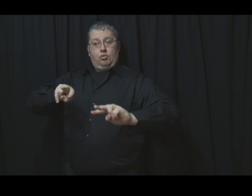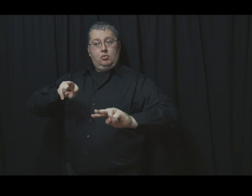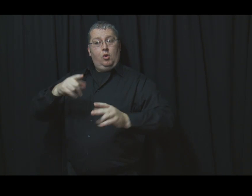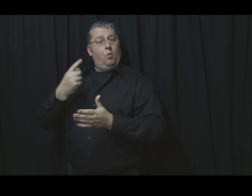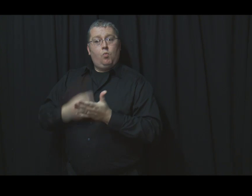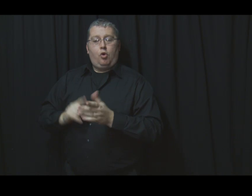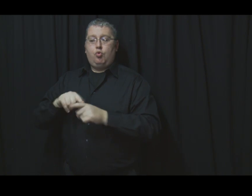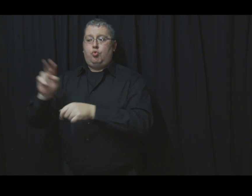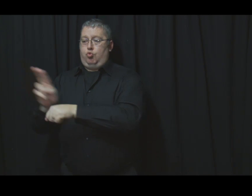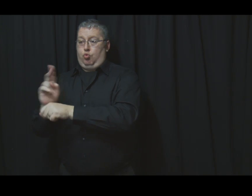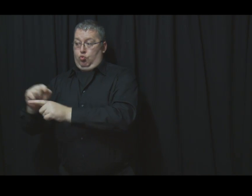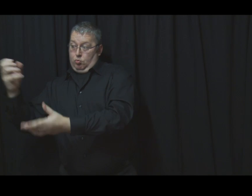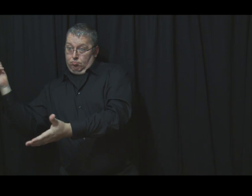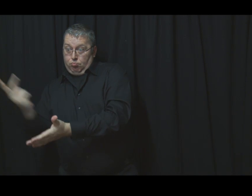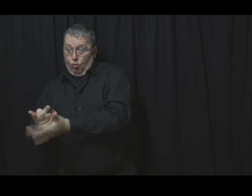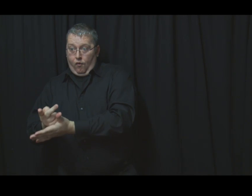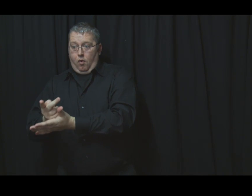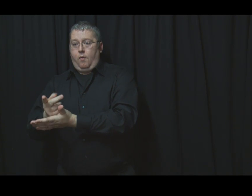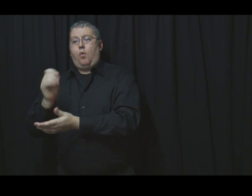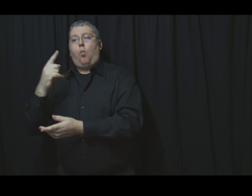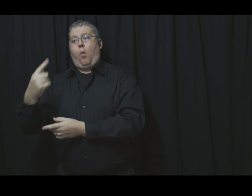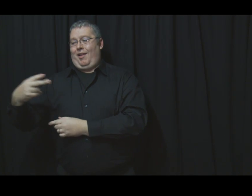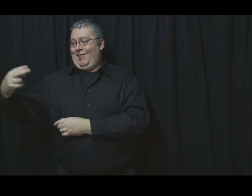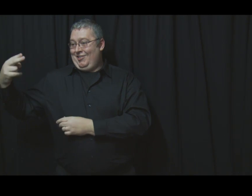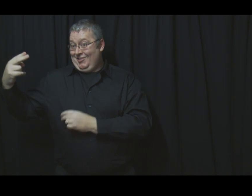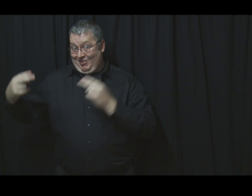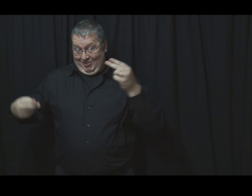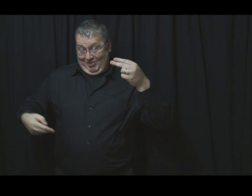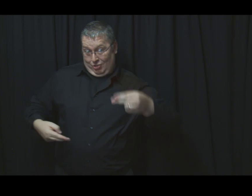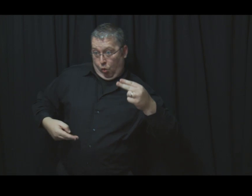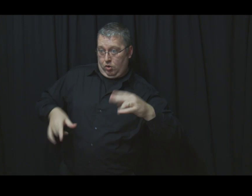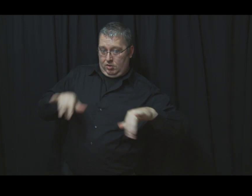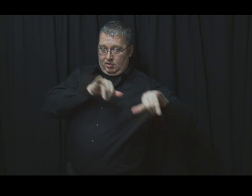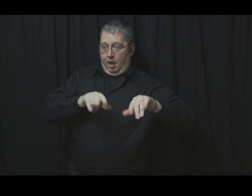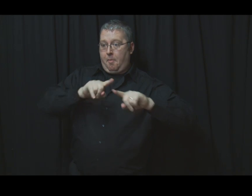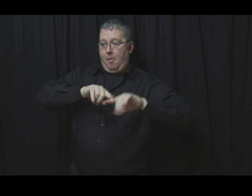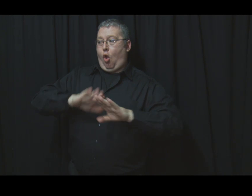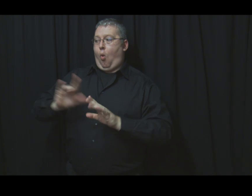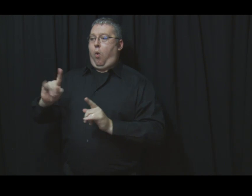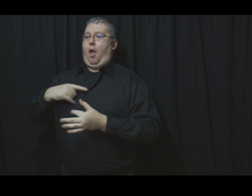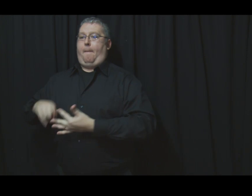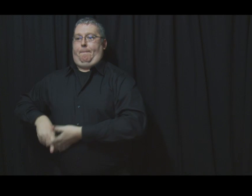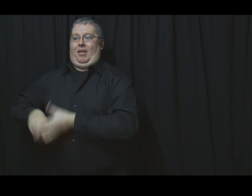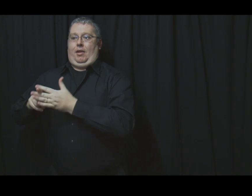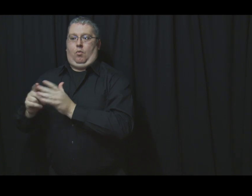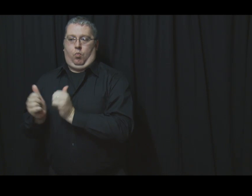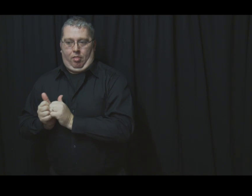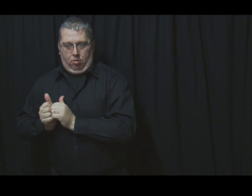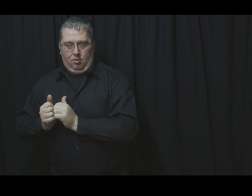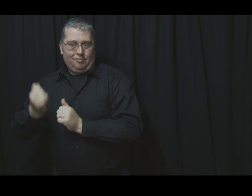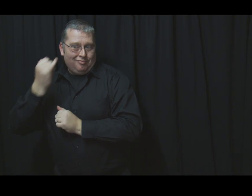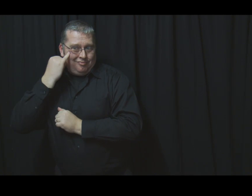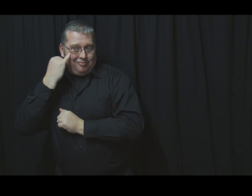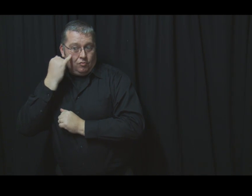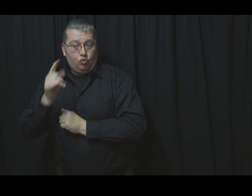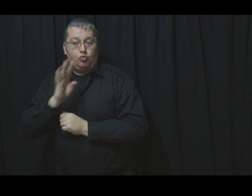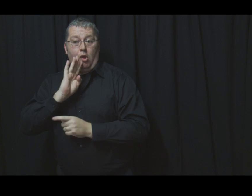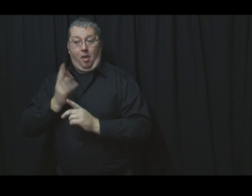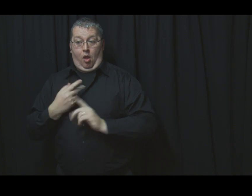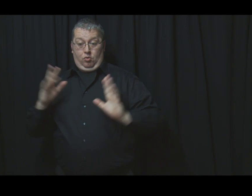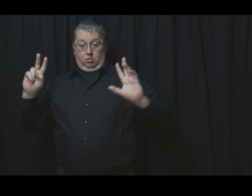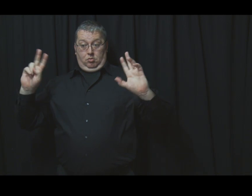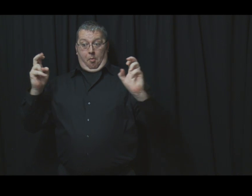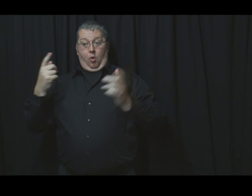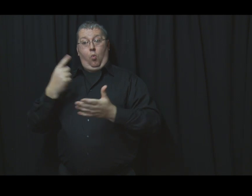to confirm or otherwise one's historical science based on one's starting point. Now, when you think about the debate topic and what